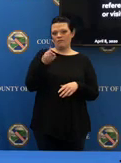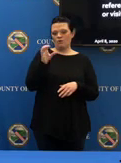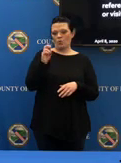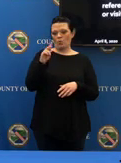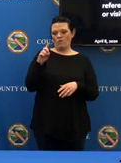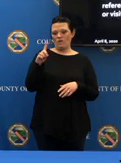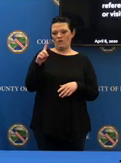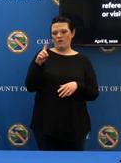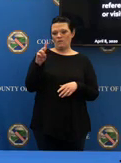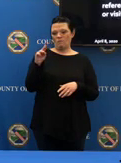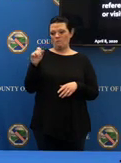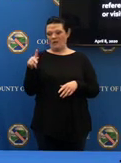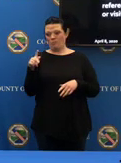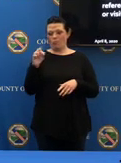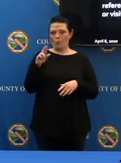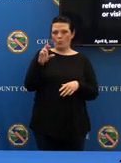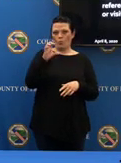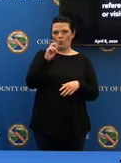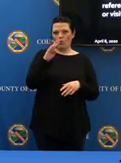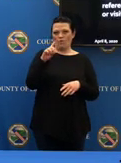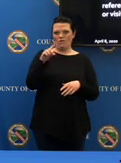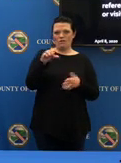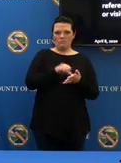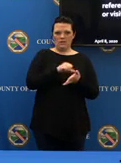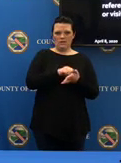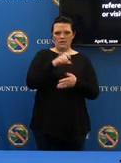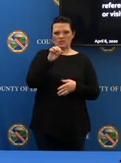erie.gov/COVID map, or the COVID page, which is